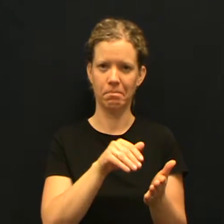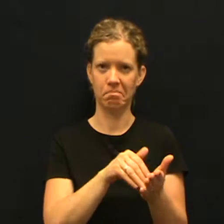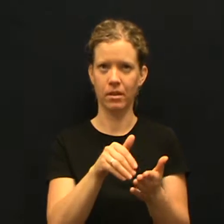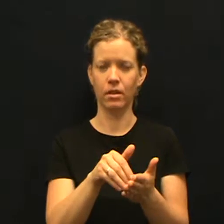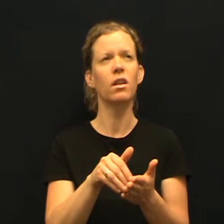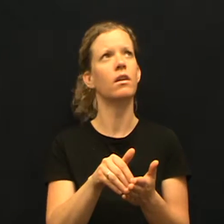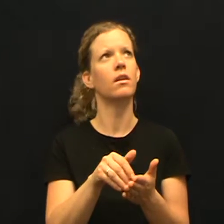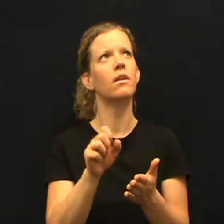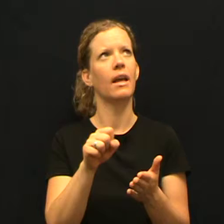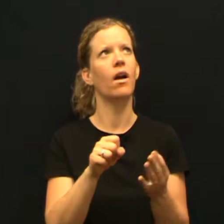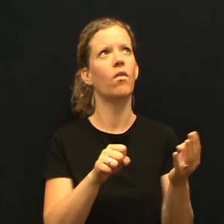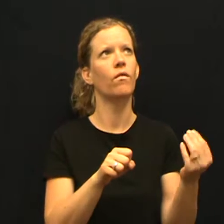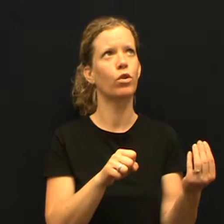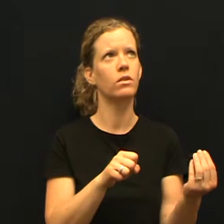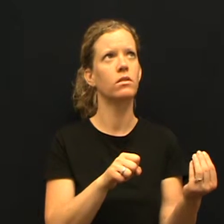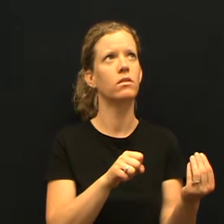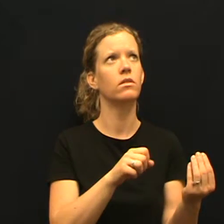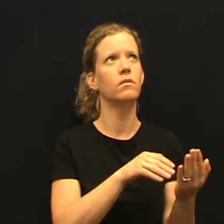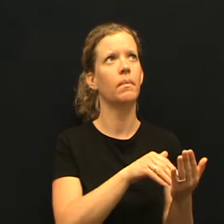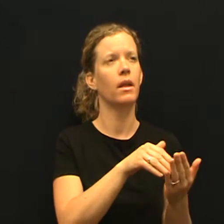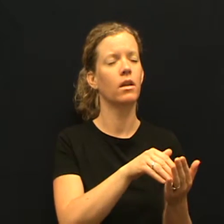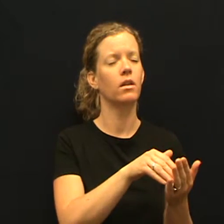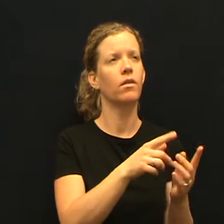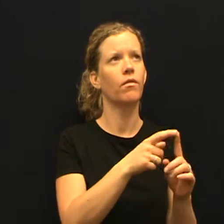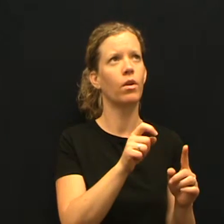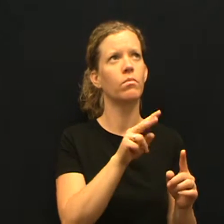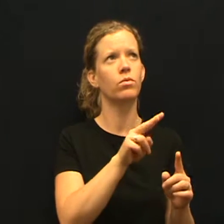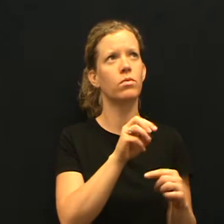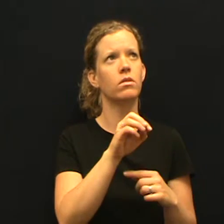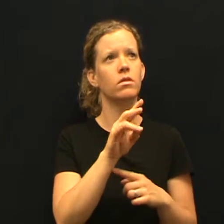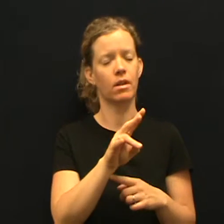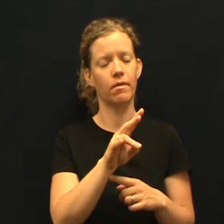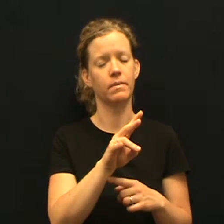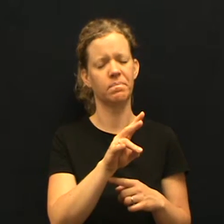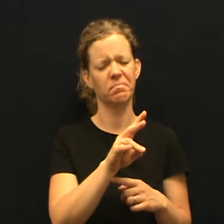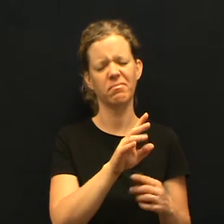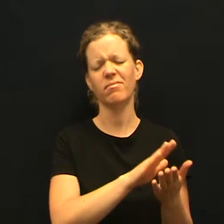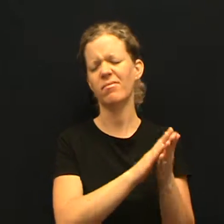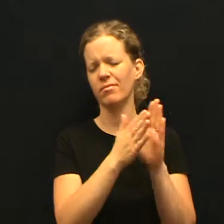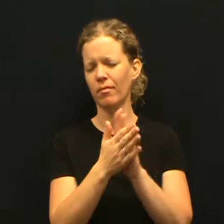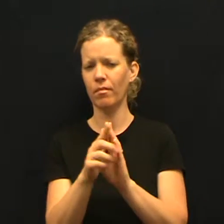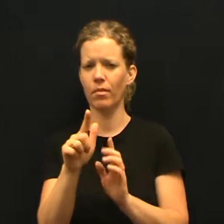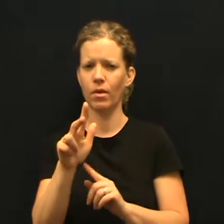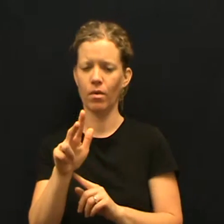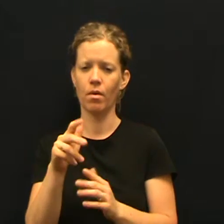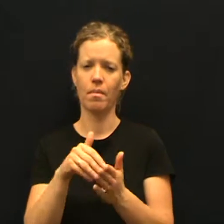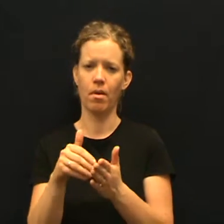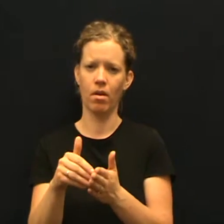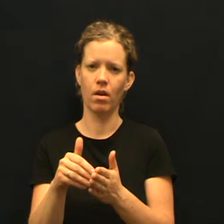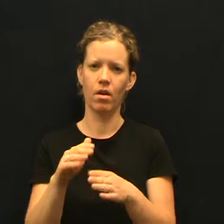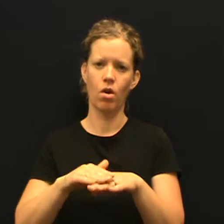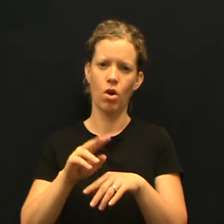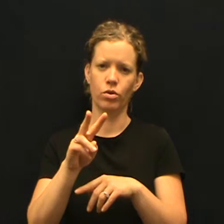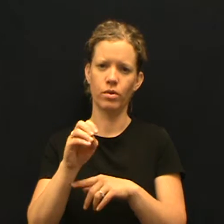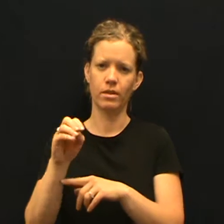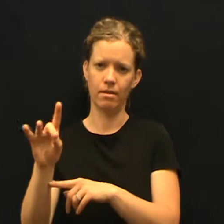from 14 million on the 2007 balance sheet to 23 million on the 2008 balance sheet. But you can see